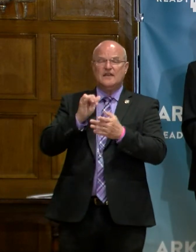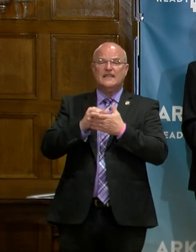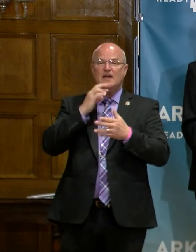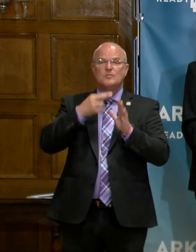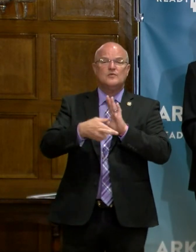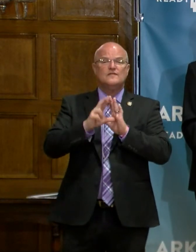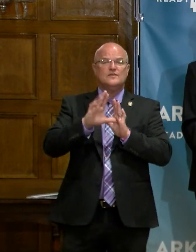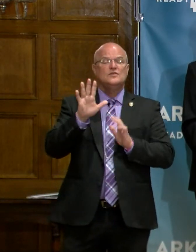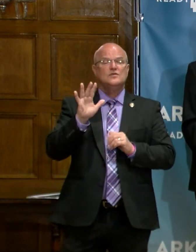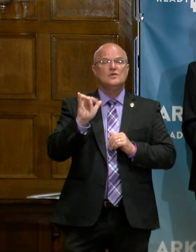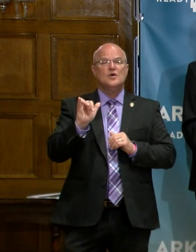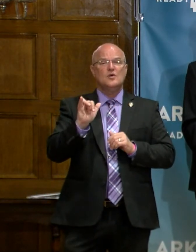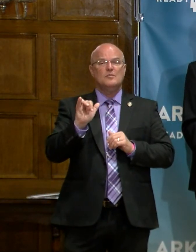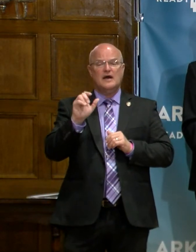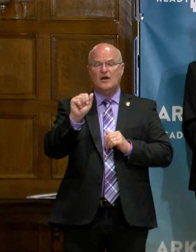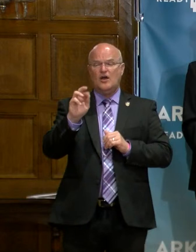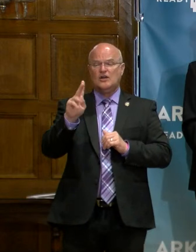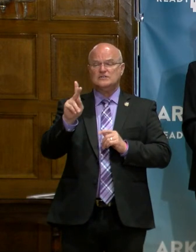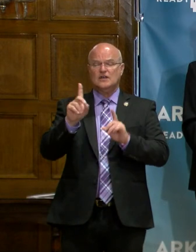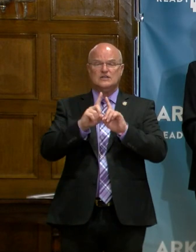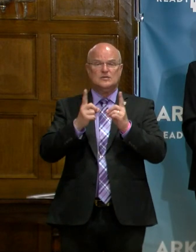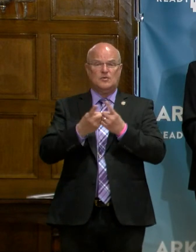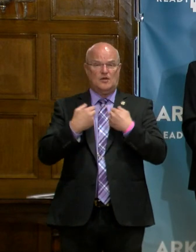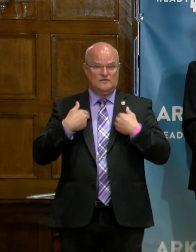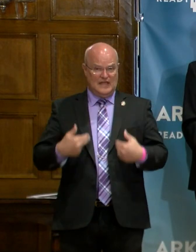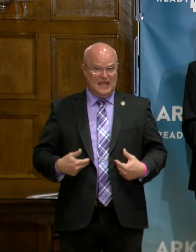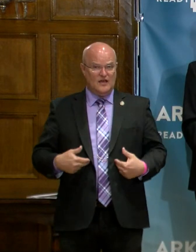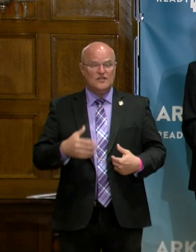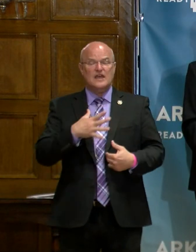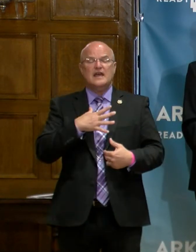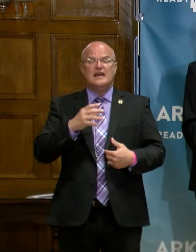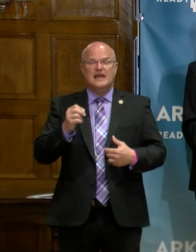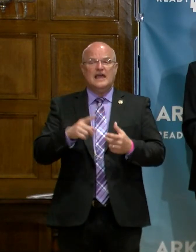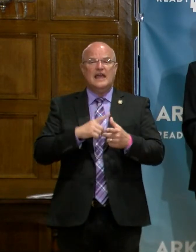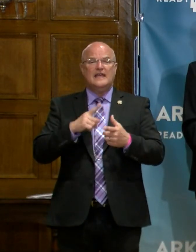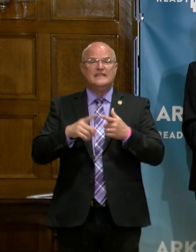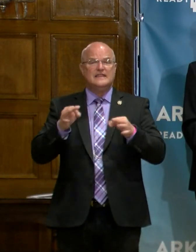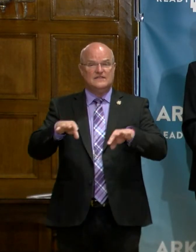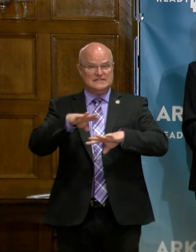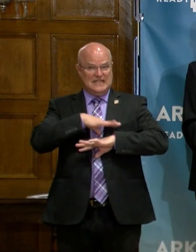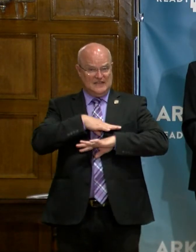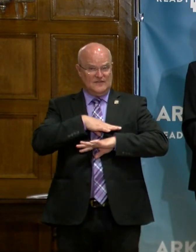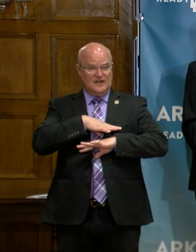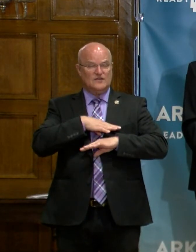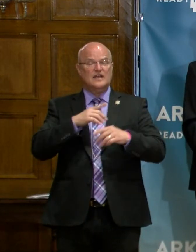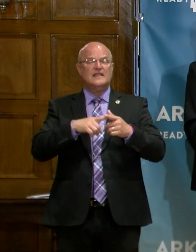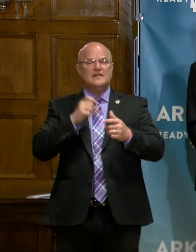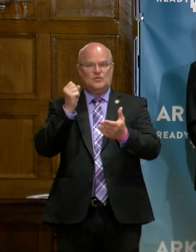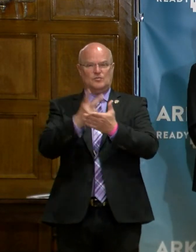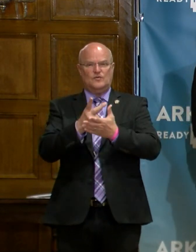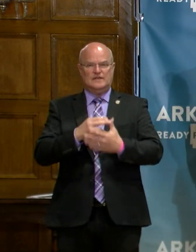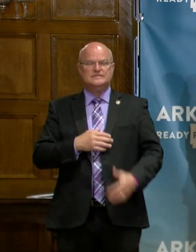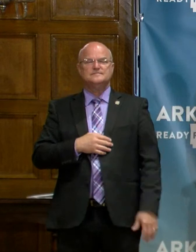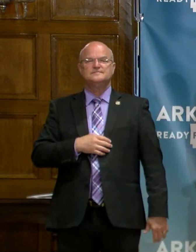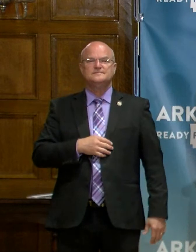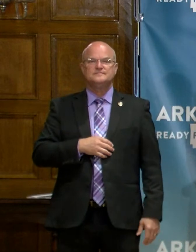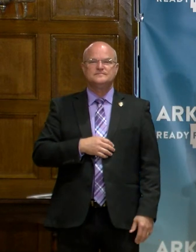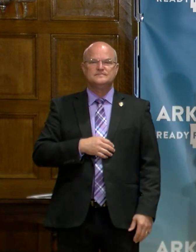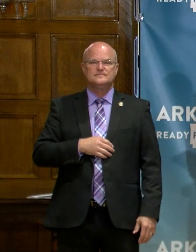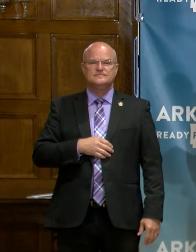be reviewed by the Arkansas Department of Health, and then if it's satisfactory, we'll approve it.